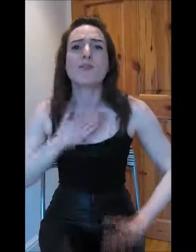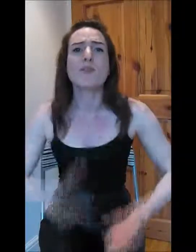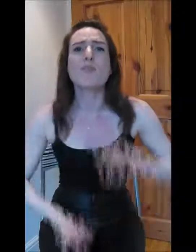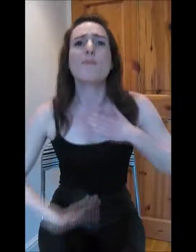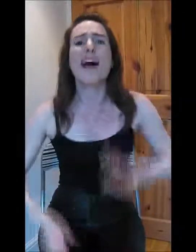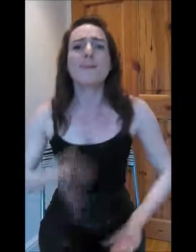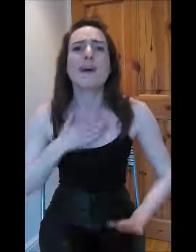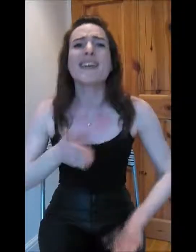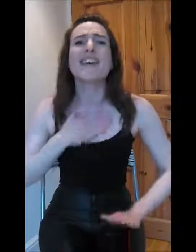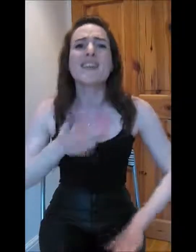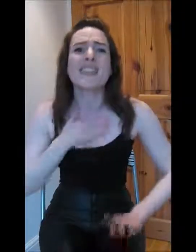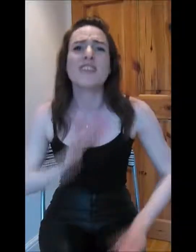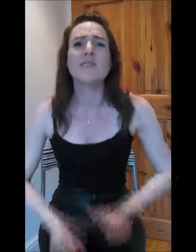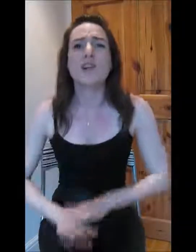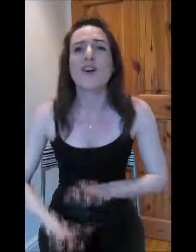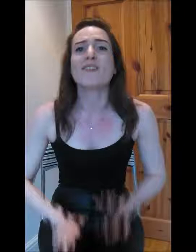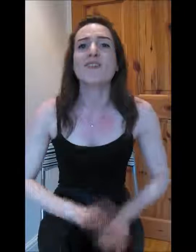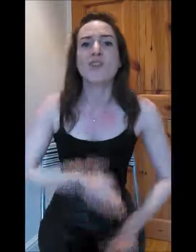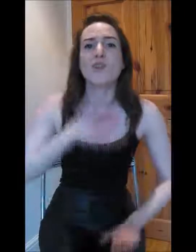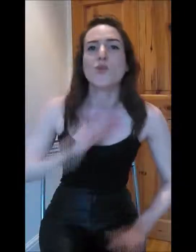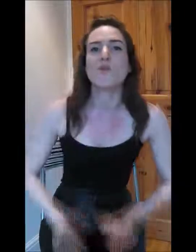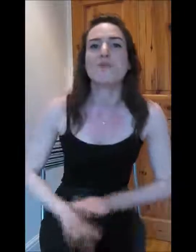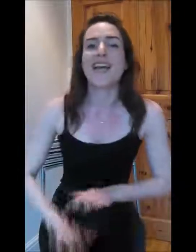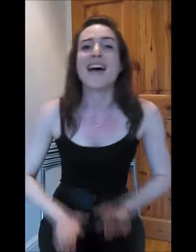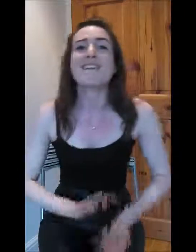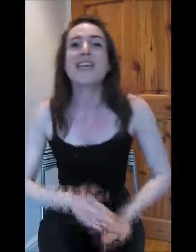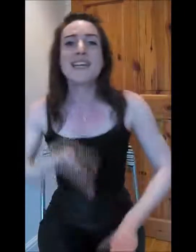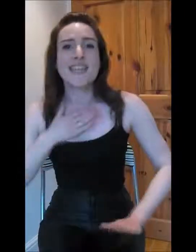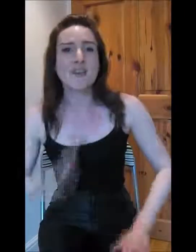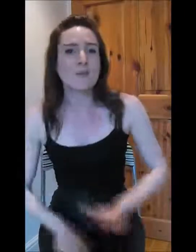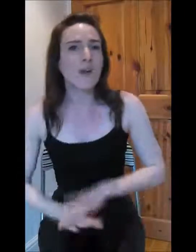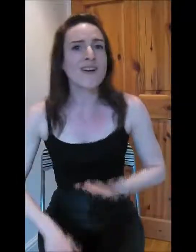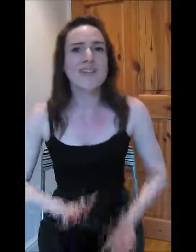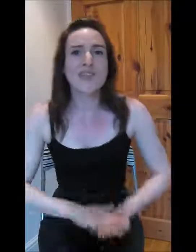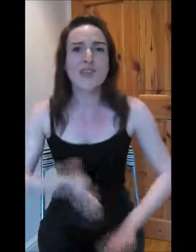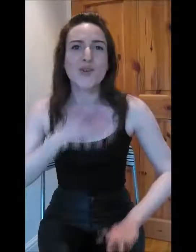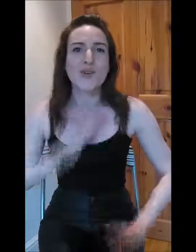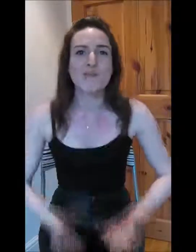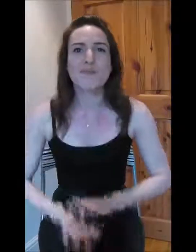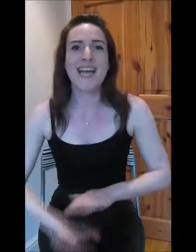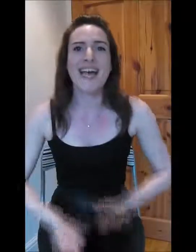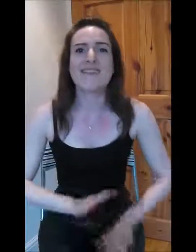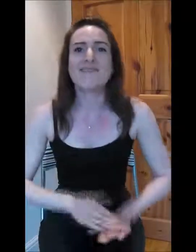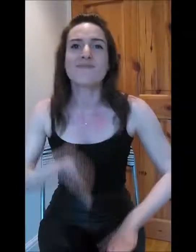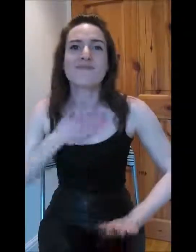the backbiter. Tell the God's gonna put them down. Tell the God's gonna put them down.